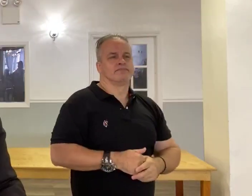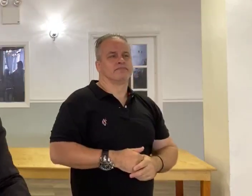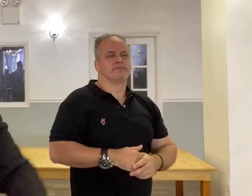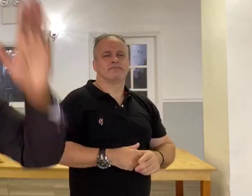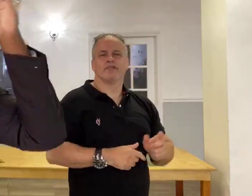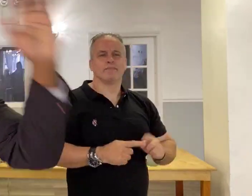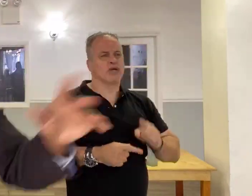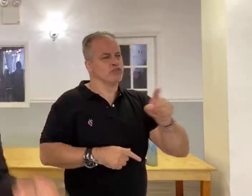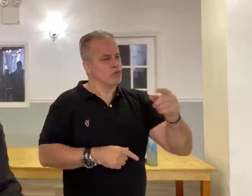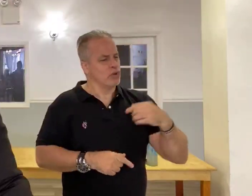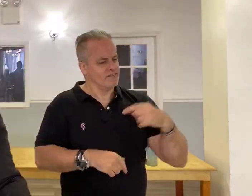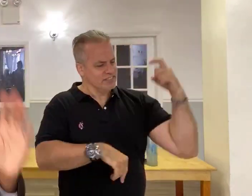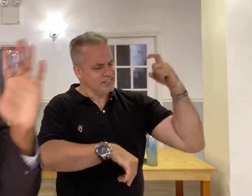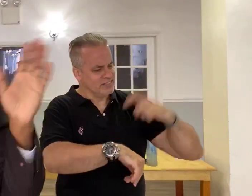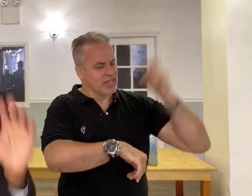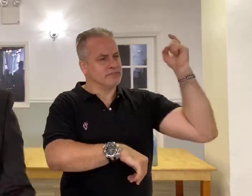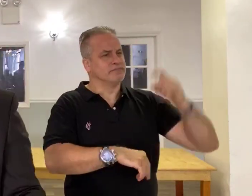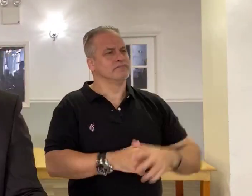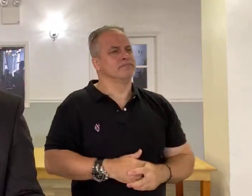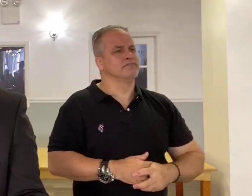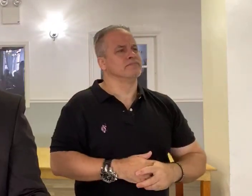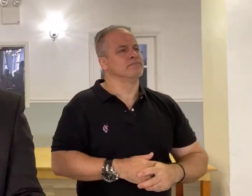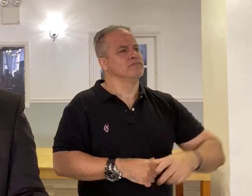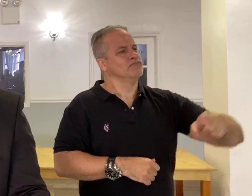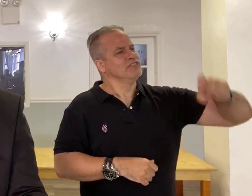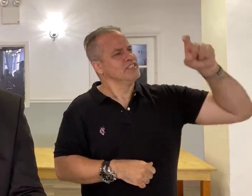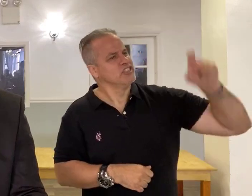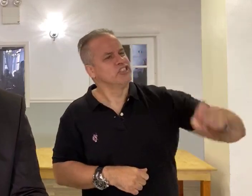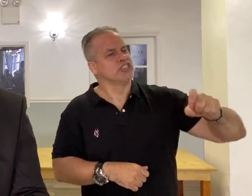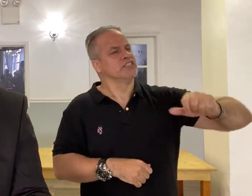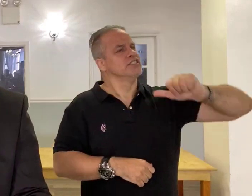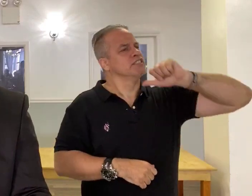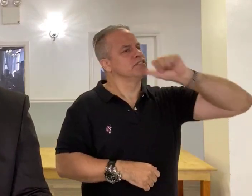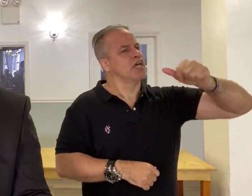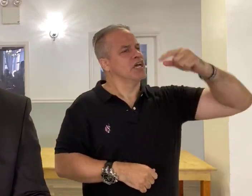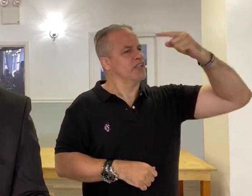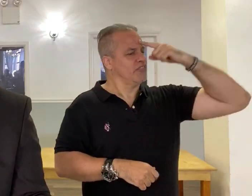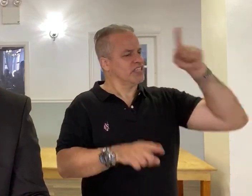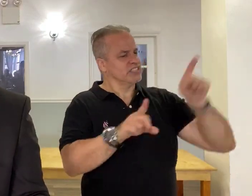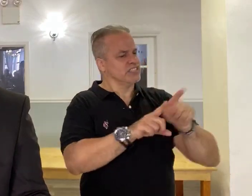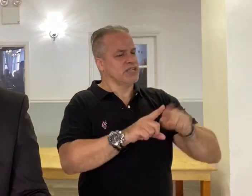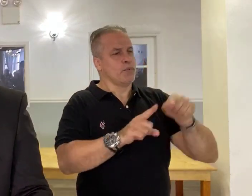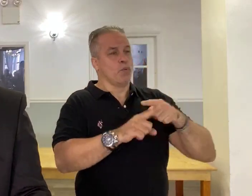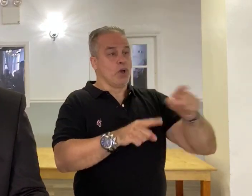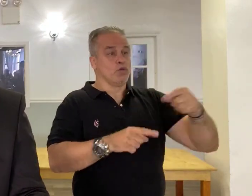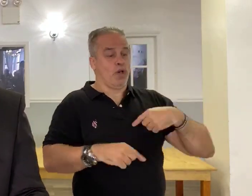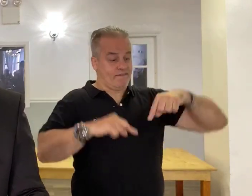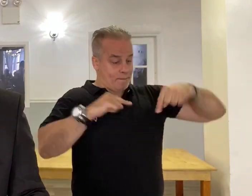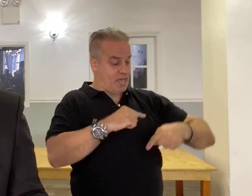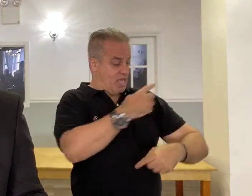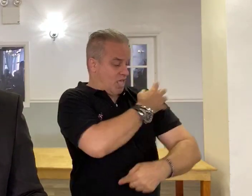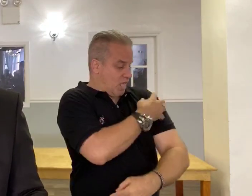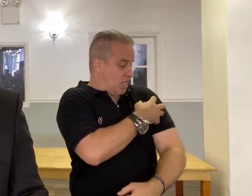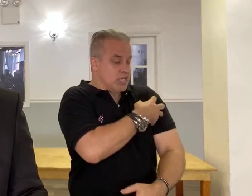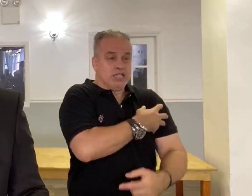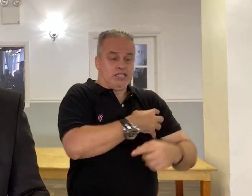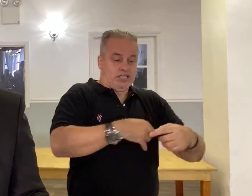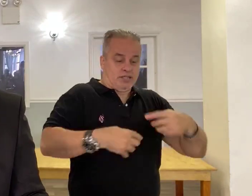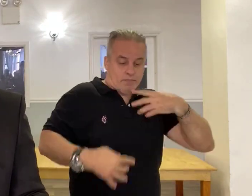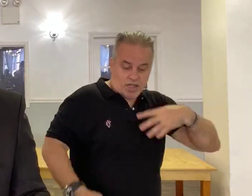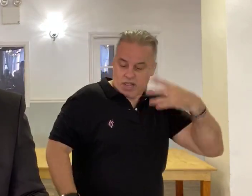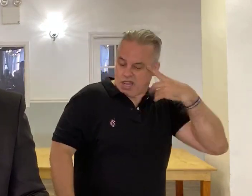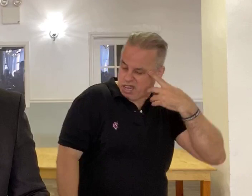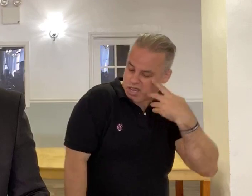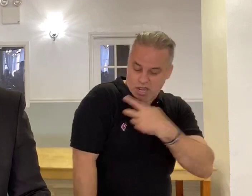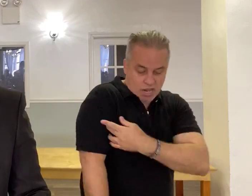in your heart. The answer is no. So the Christian says, well, let me pray about it. That's a smokescreen, friends. That means it's no, but I